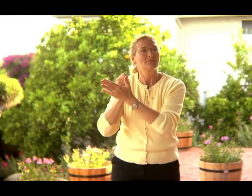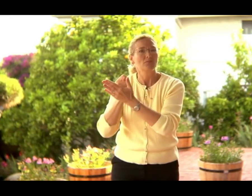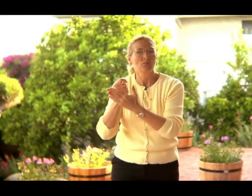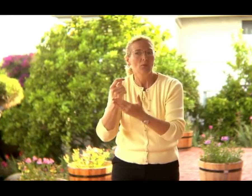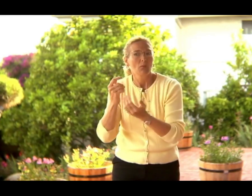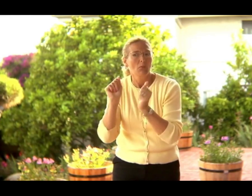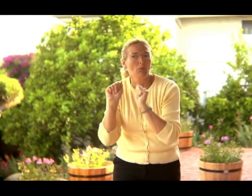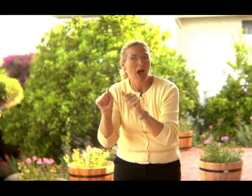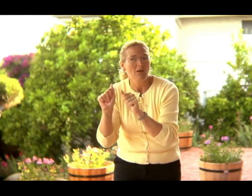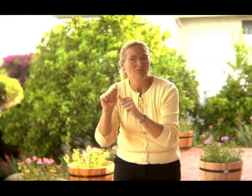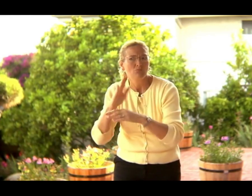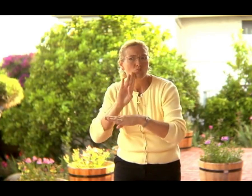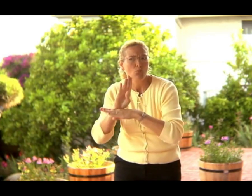therapy.